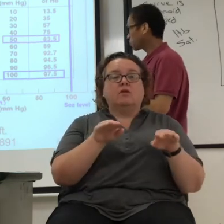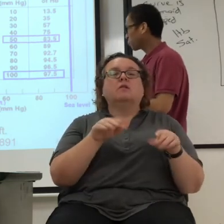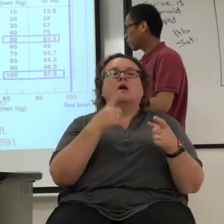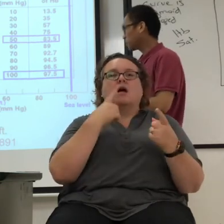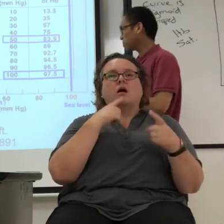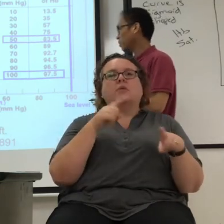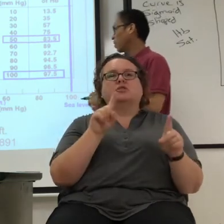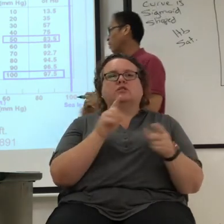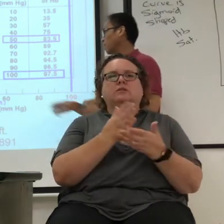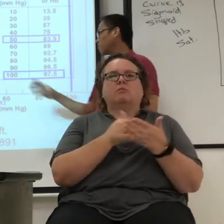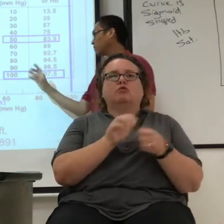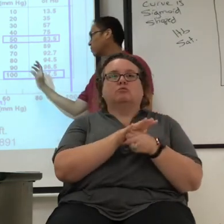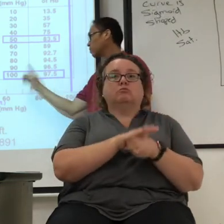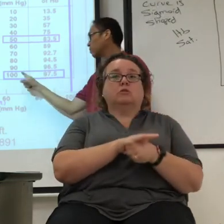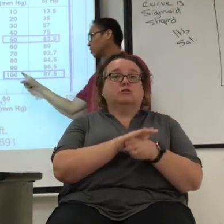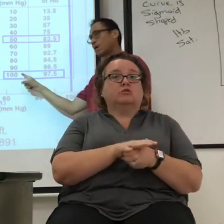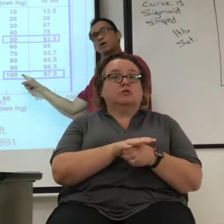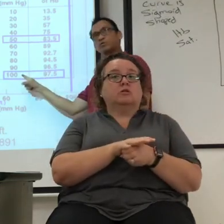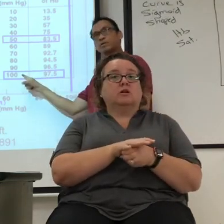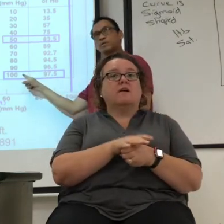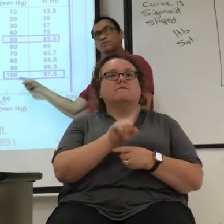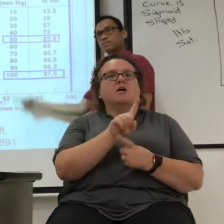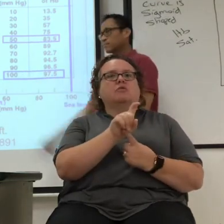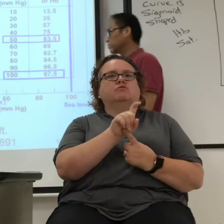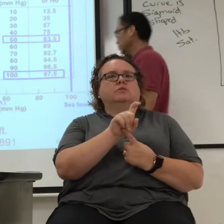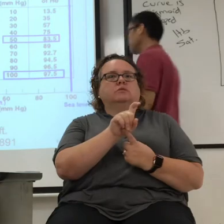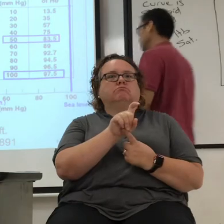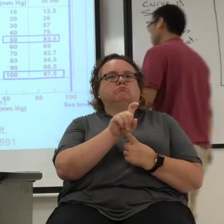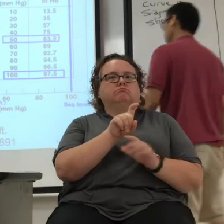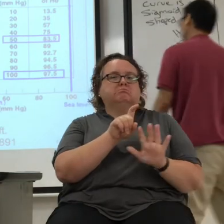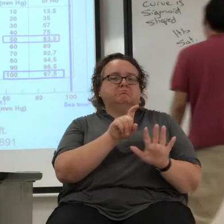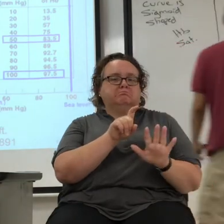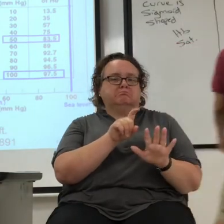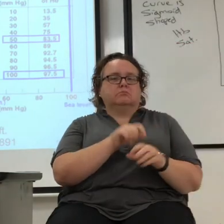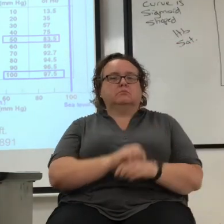a partial pressure of 100.